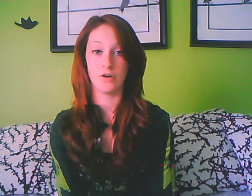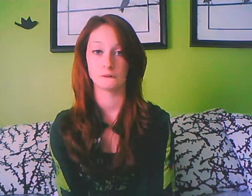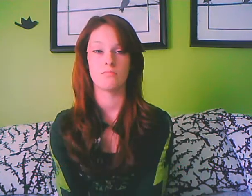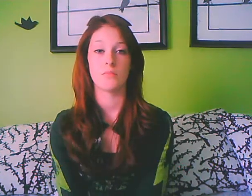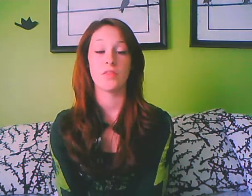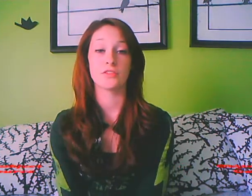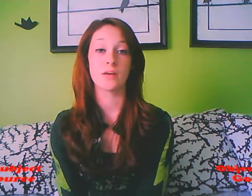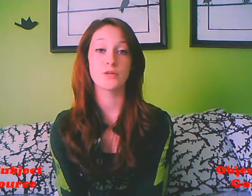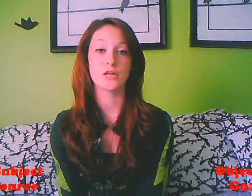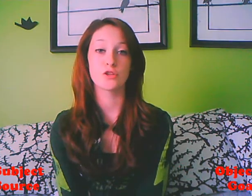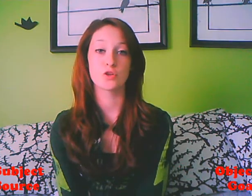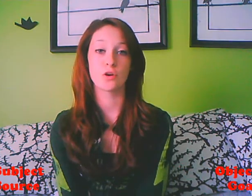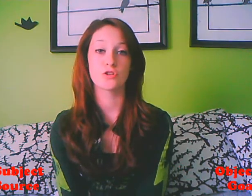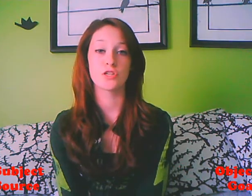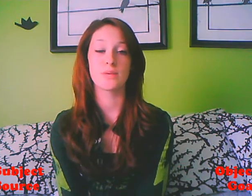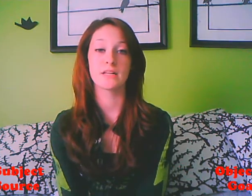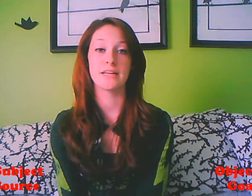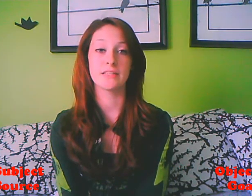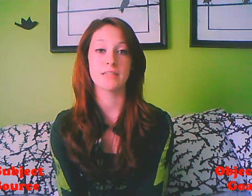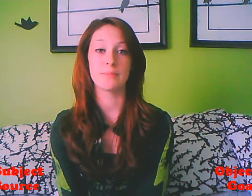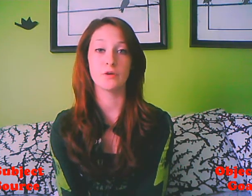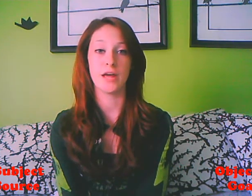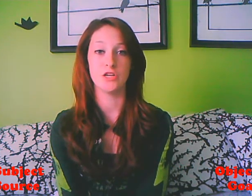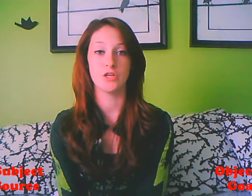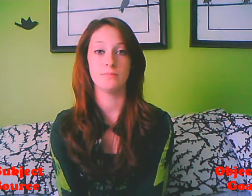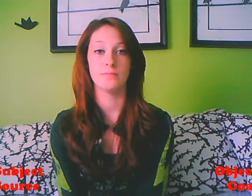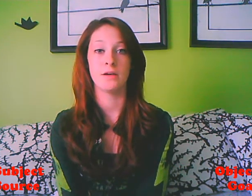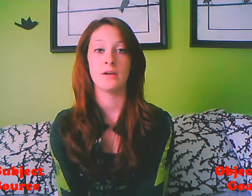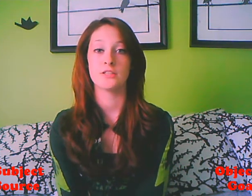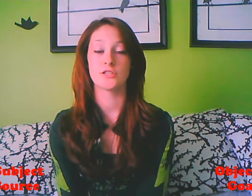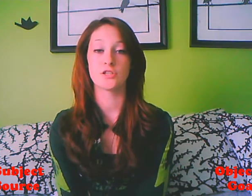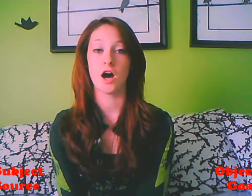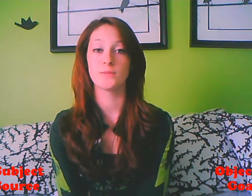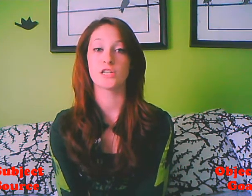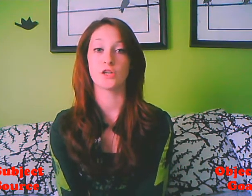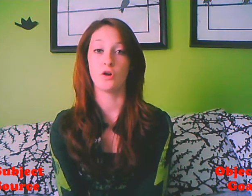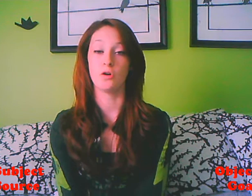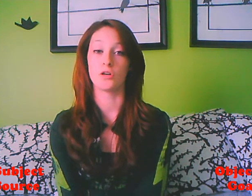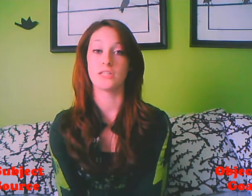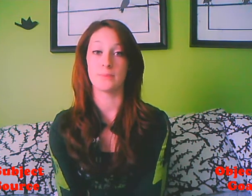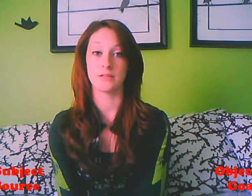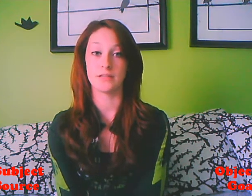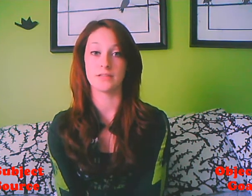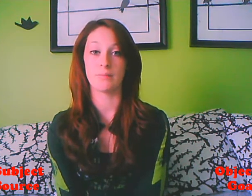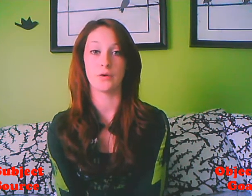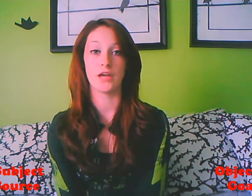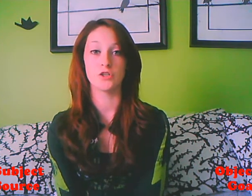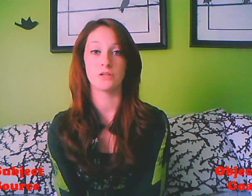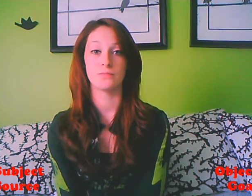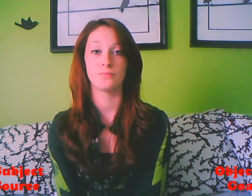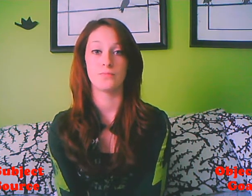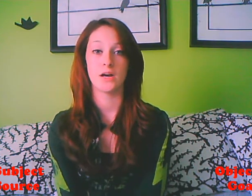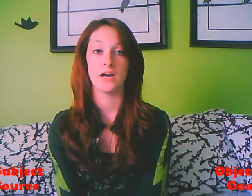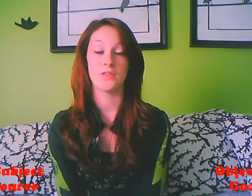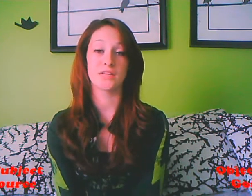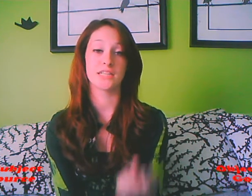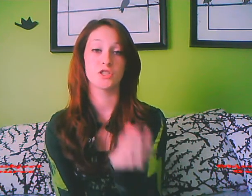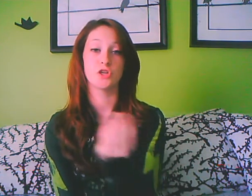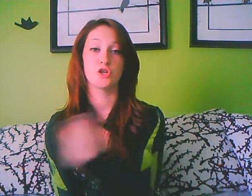verb. The subject and the source are typically in the same location, such as object and goal are typically in the same location. In the sentence,